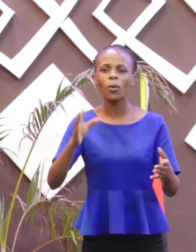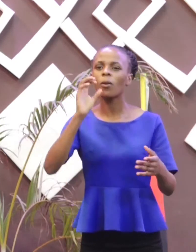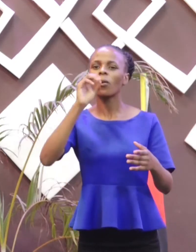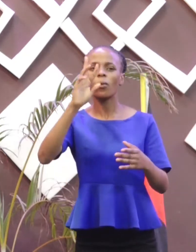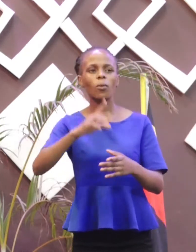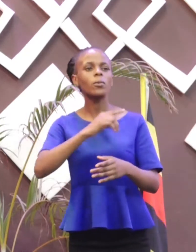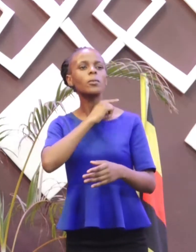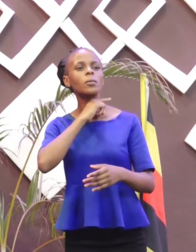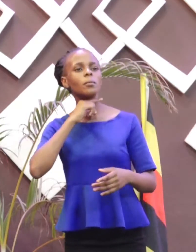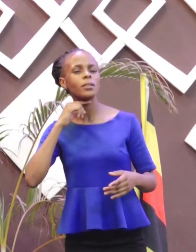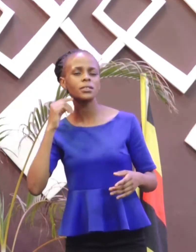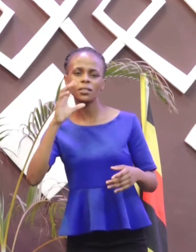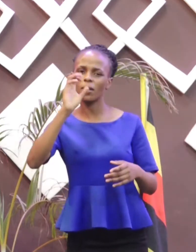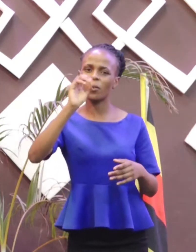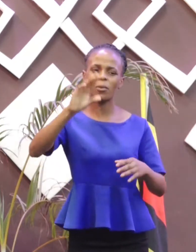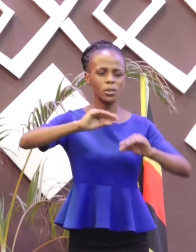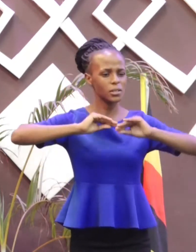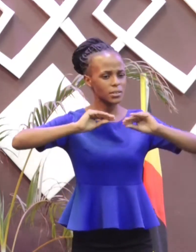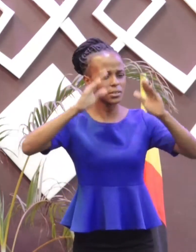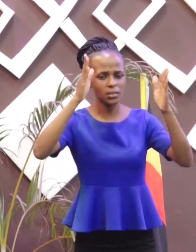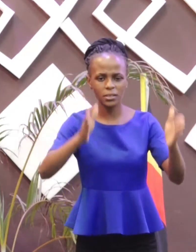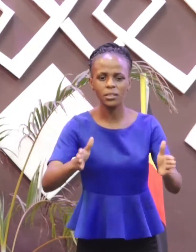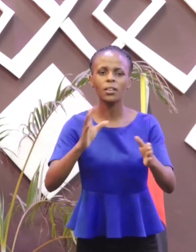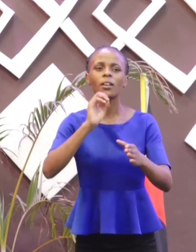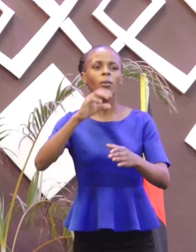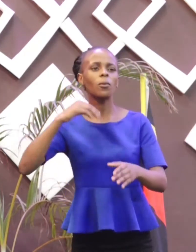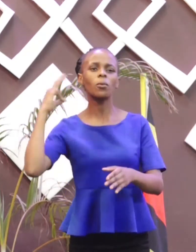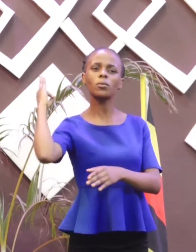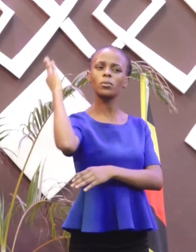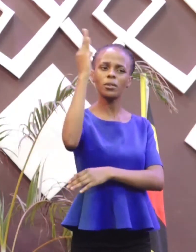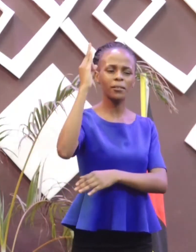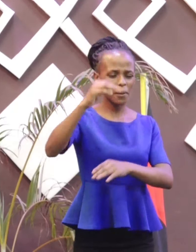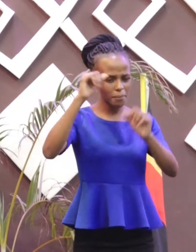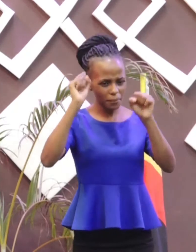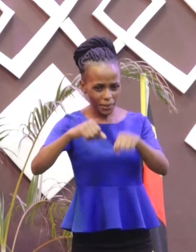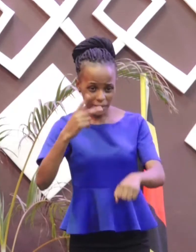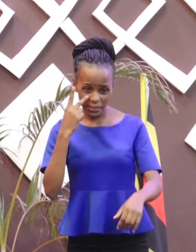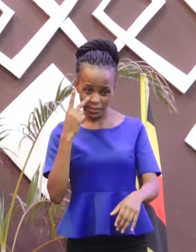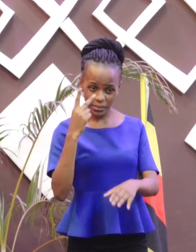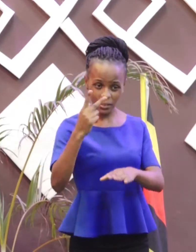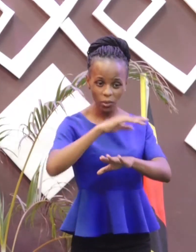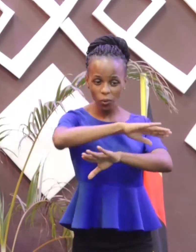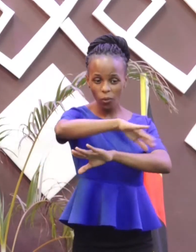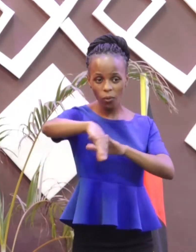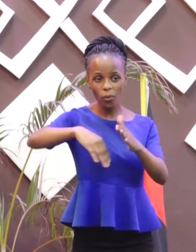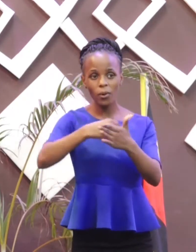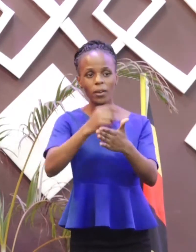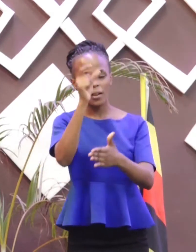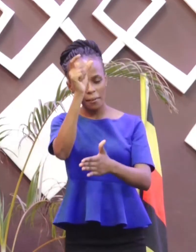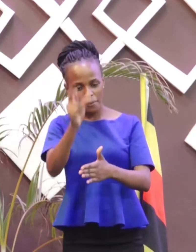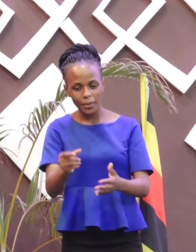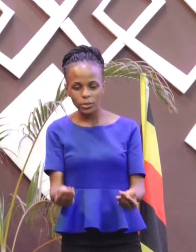an evangelist, he must make sure that whatever he's doing is equipping the